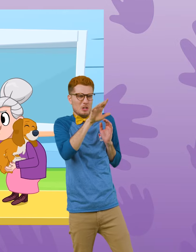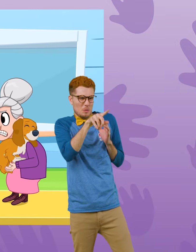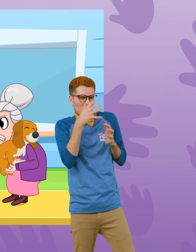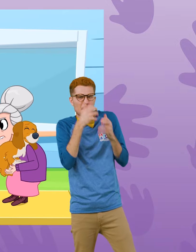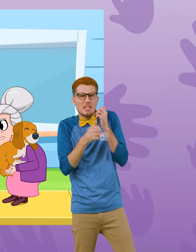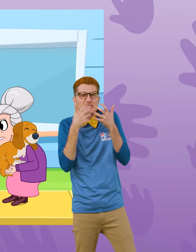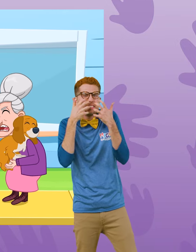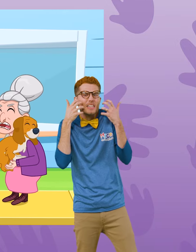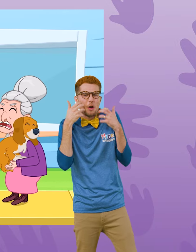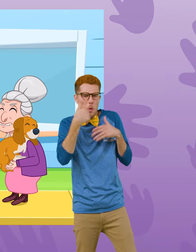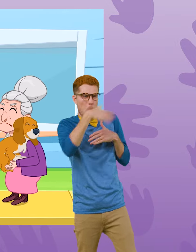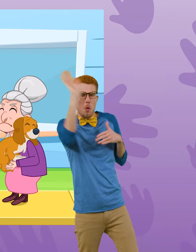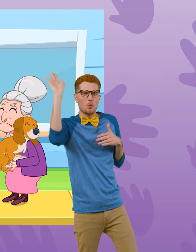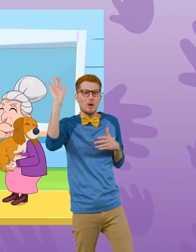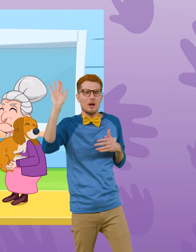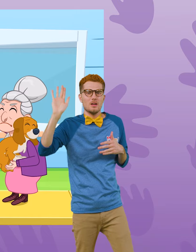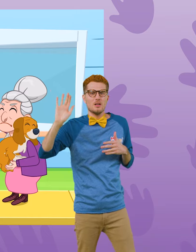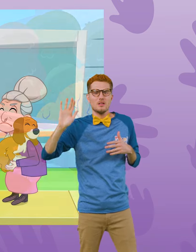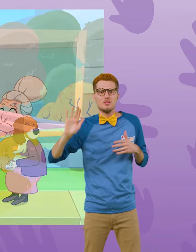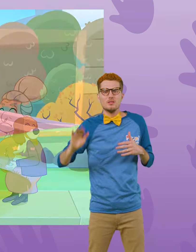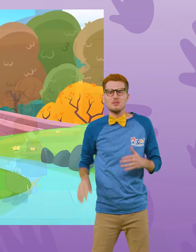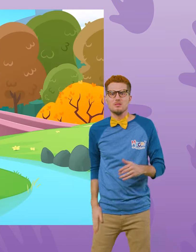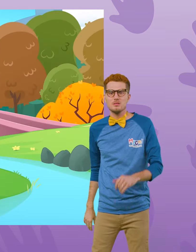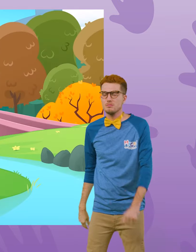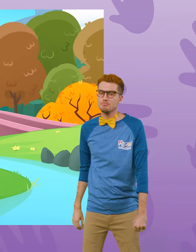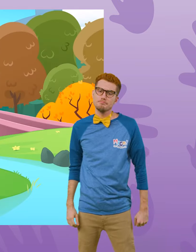you mean, Tiger. Go!